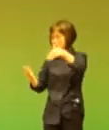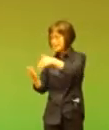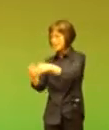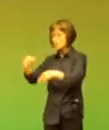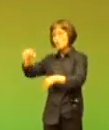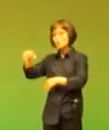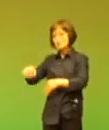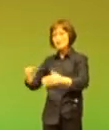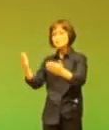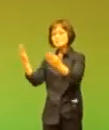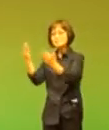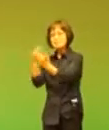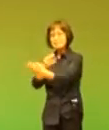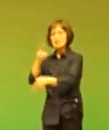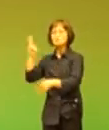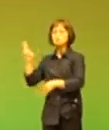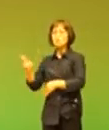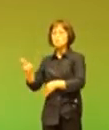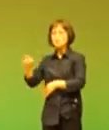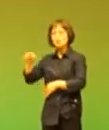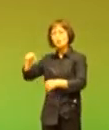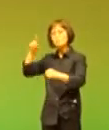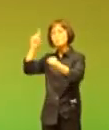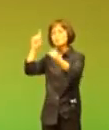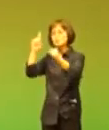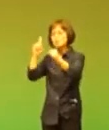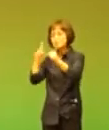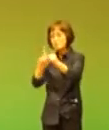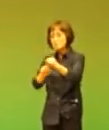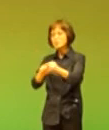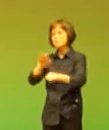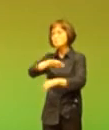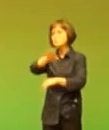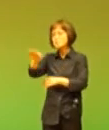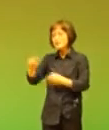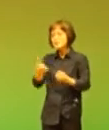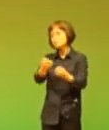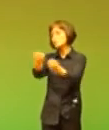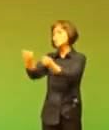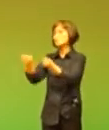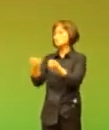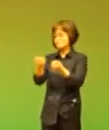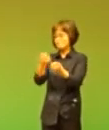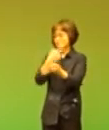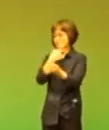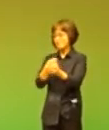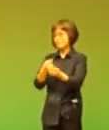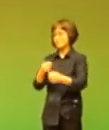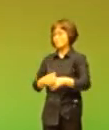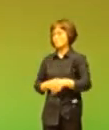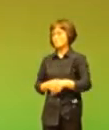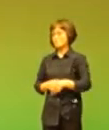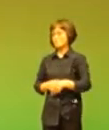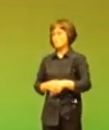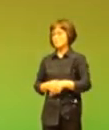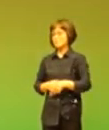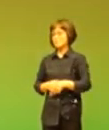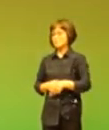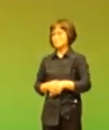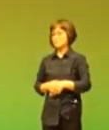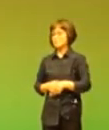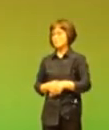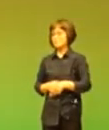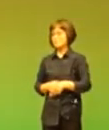suffer nuclear devastation. It is evident that there is only one way to assure this